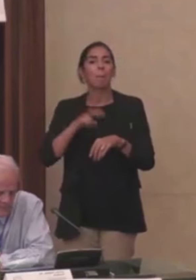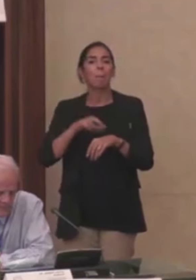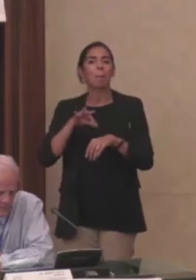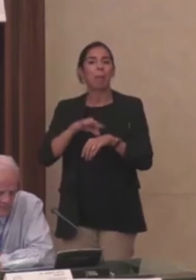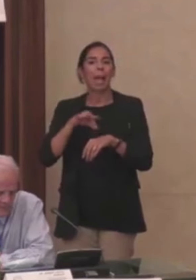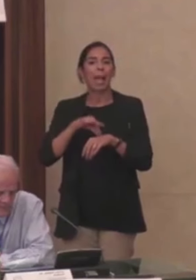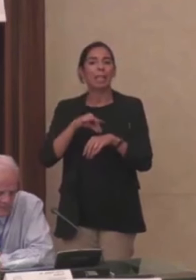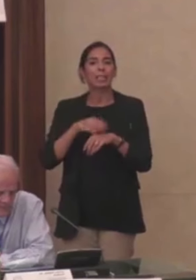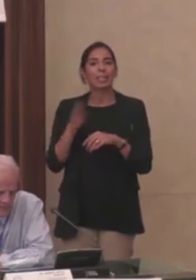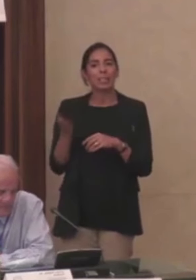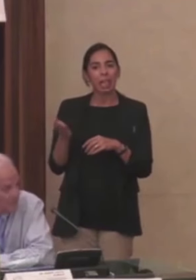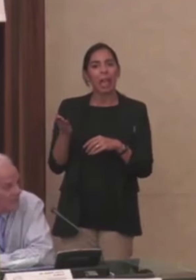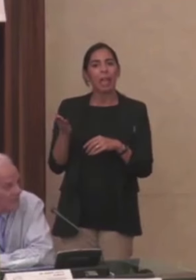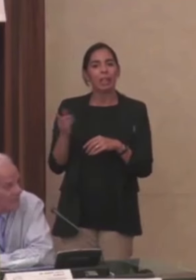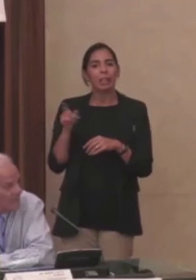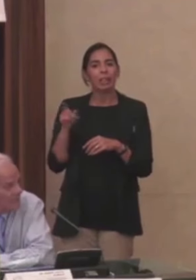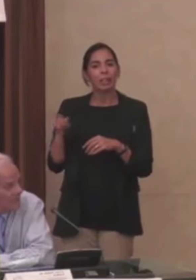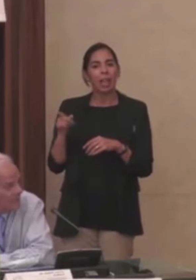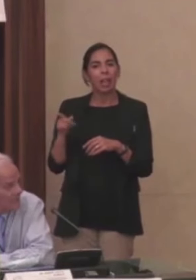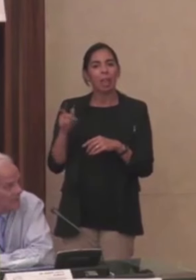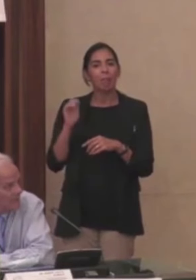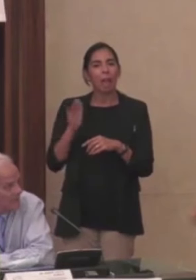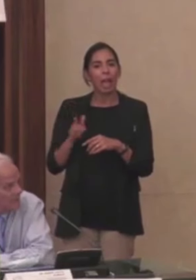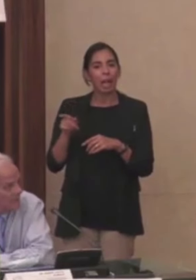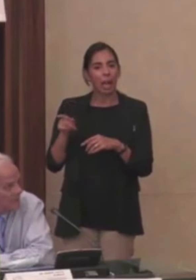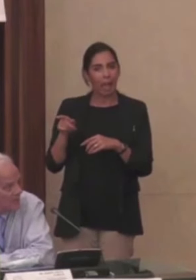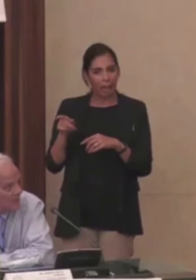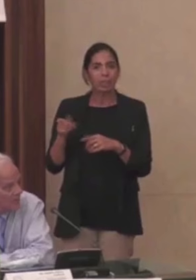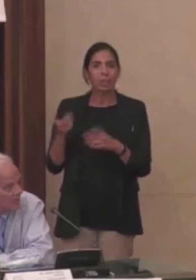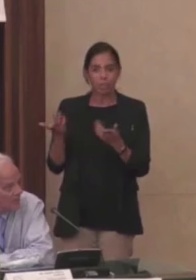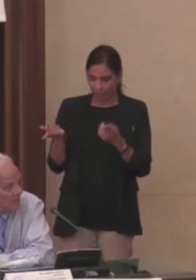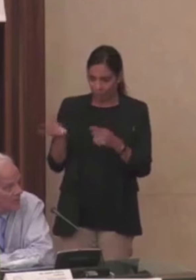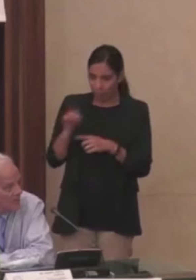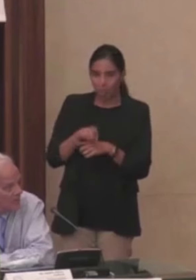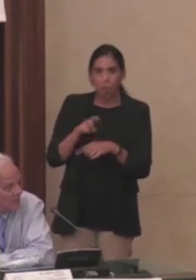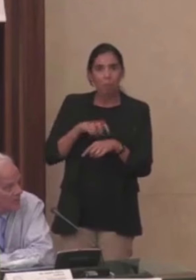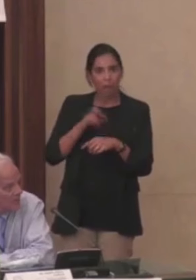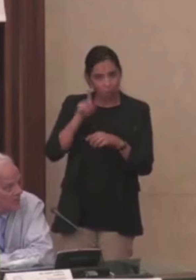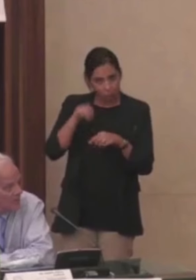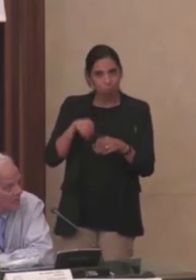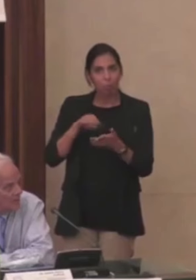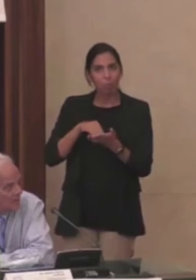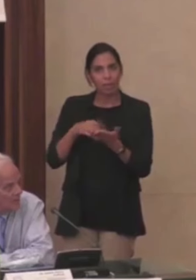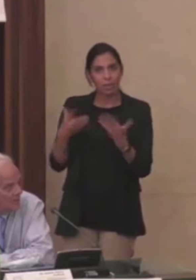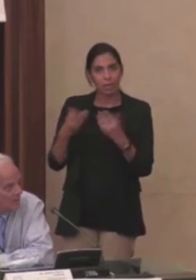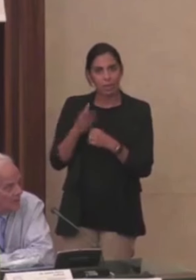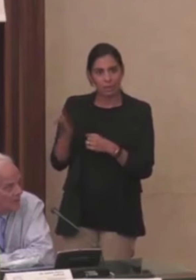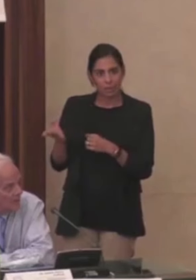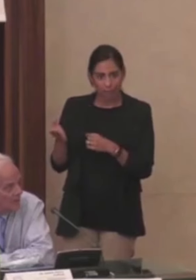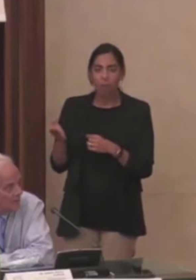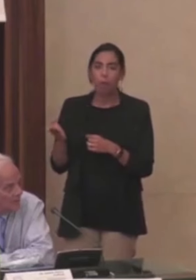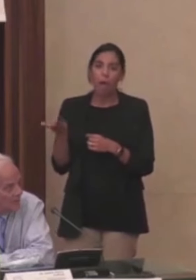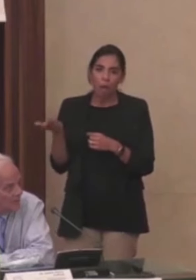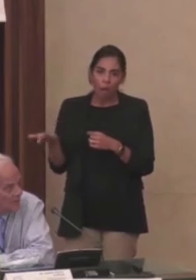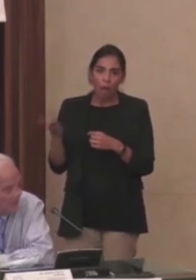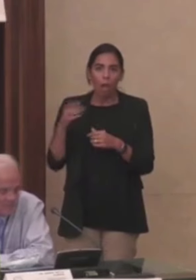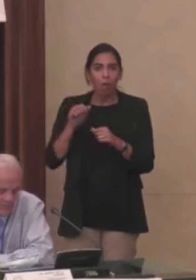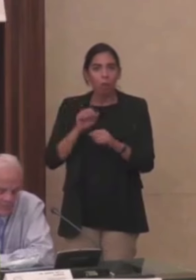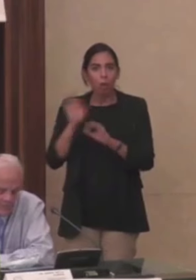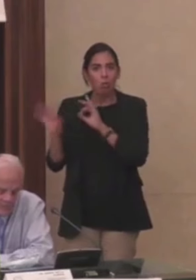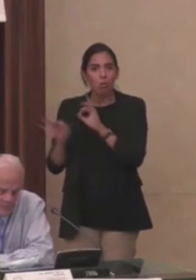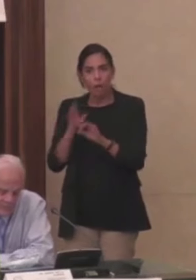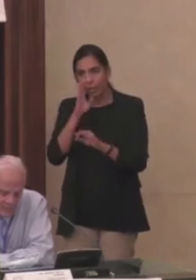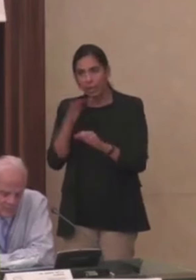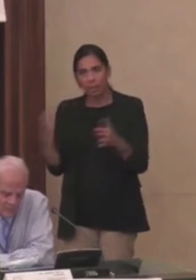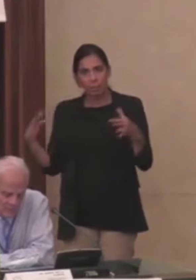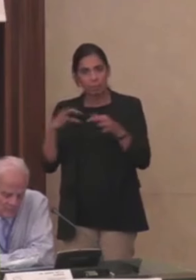a doctor with the app lives in Barletta, that doctor will be the first to receive the notification. And